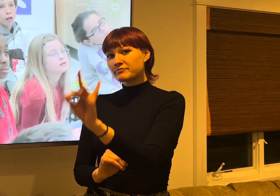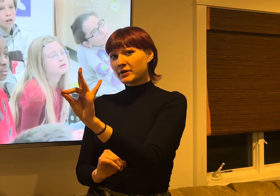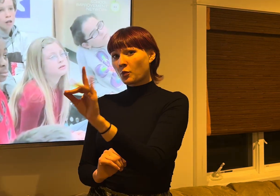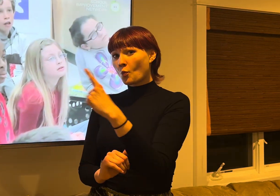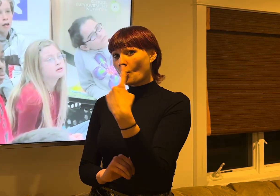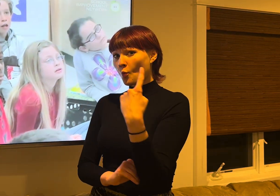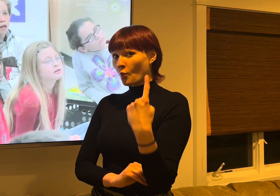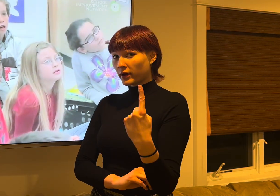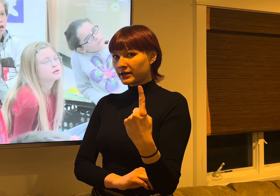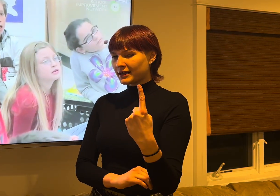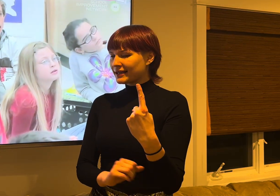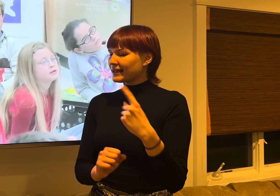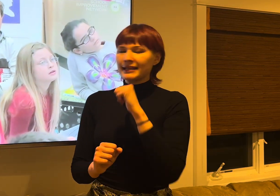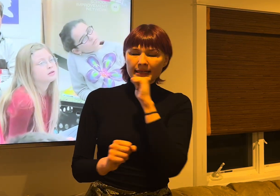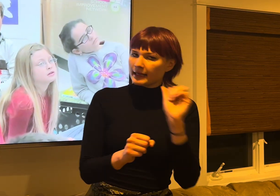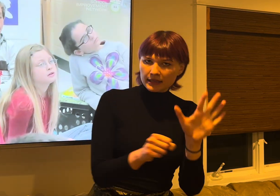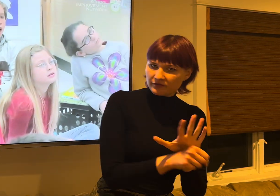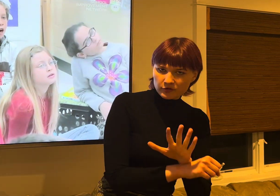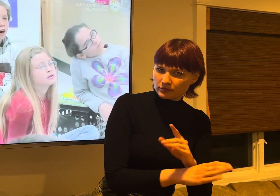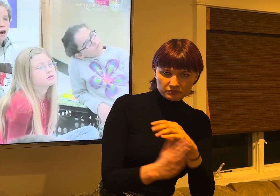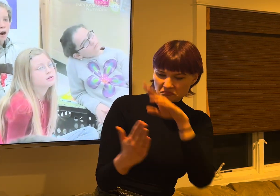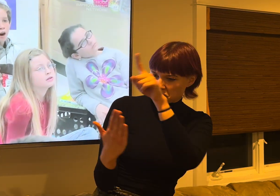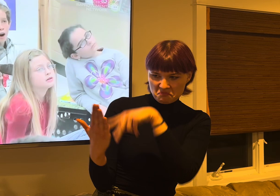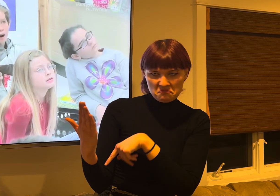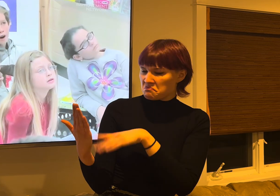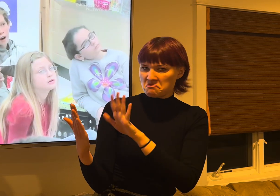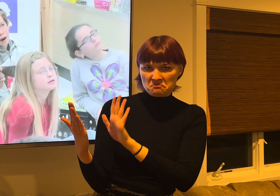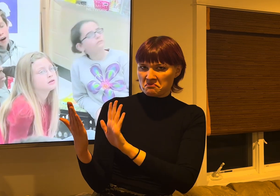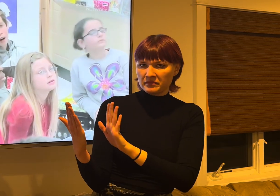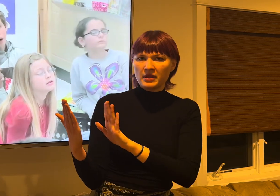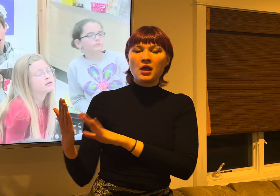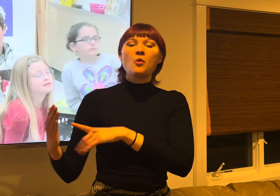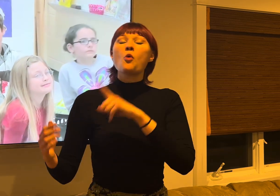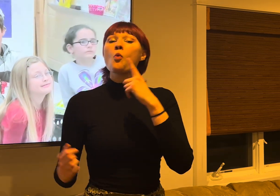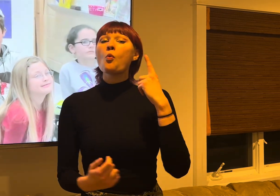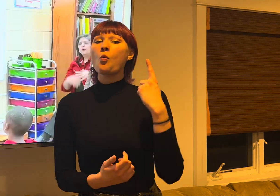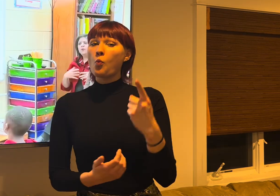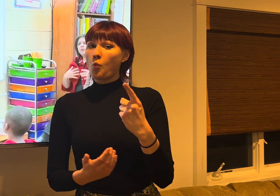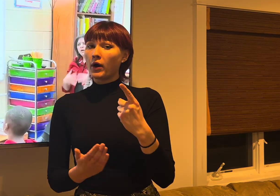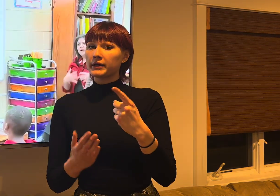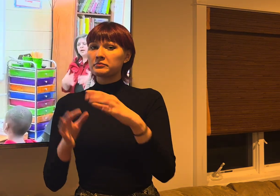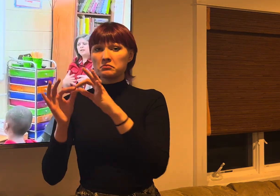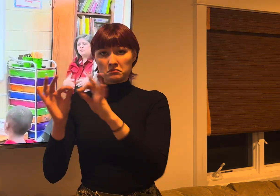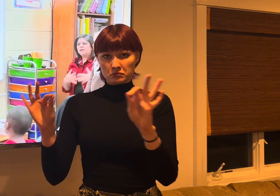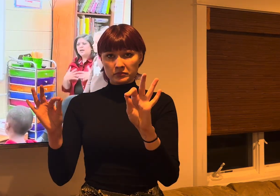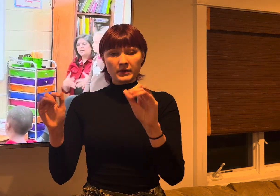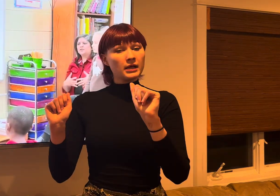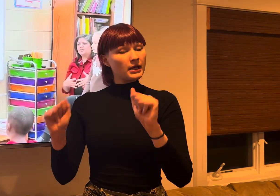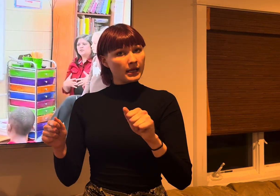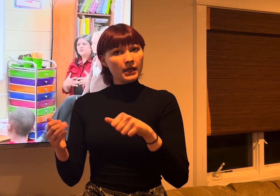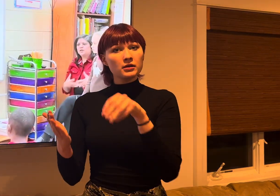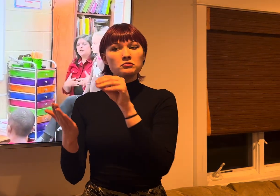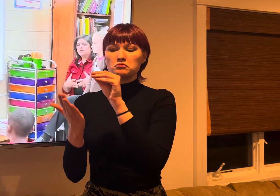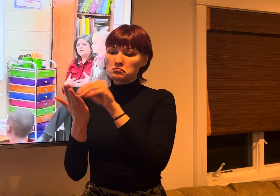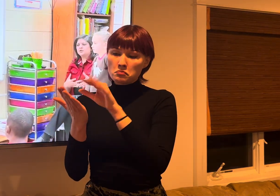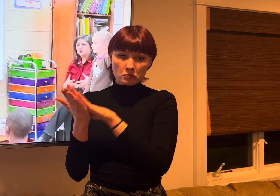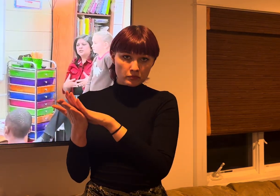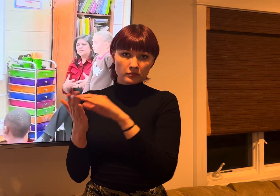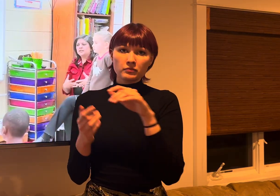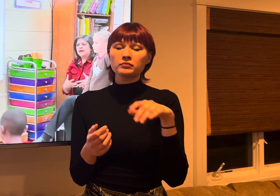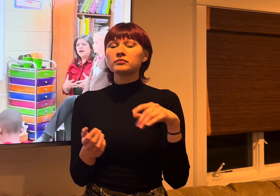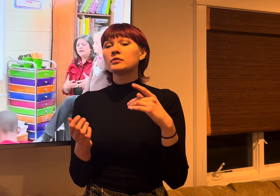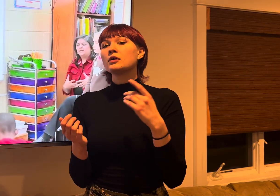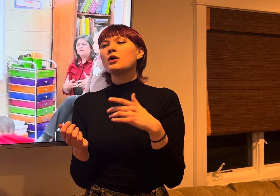the whole thing, but I want to set an example of one thing we can annotate to show what kind of character do we think